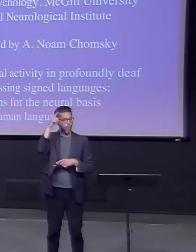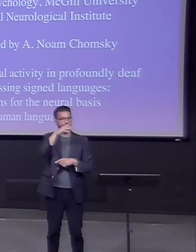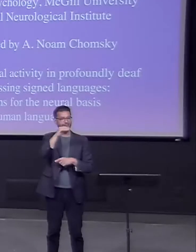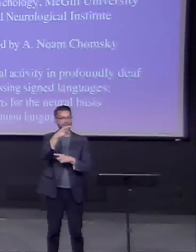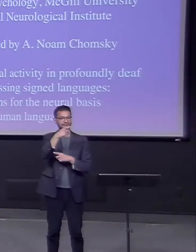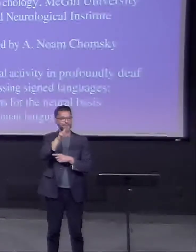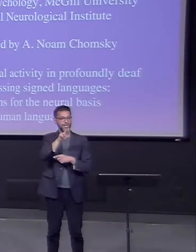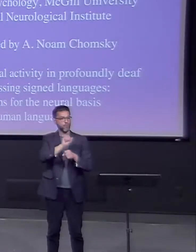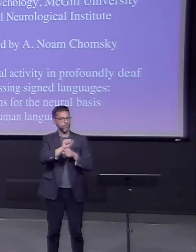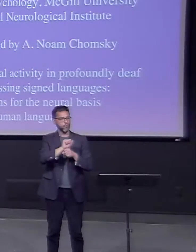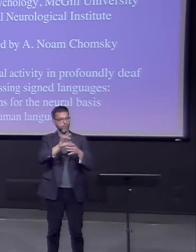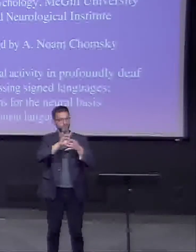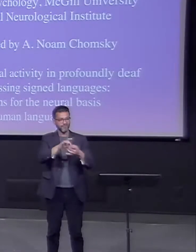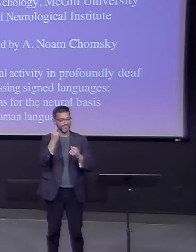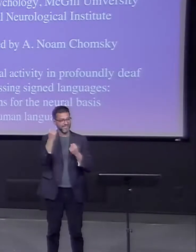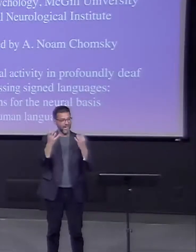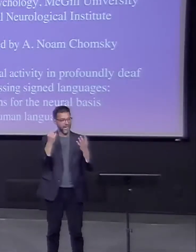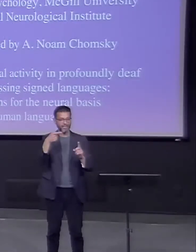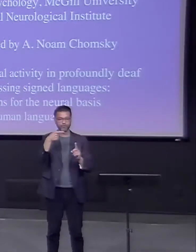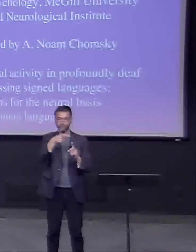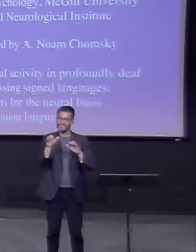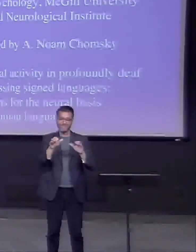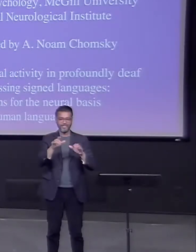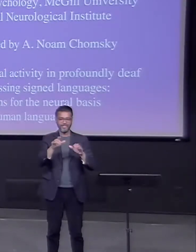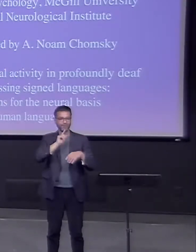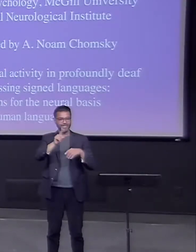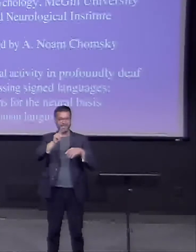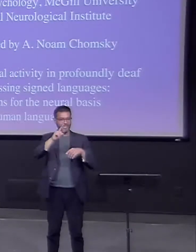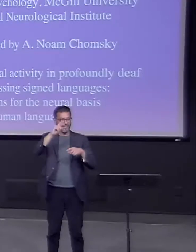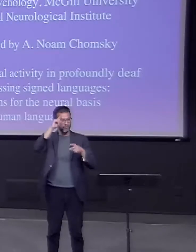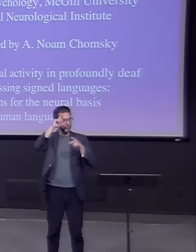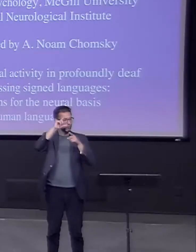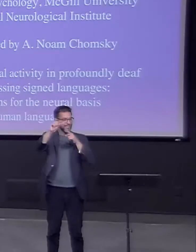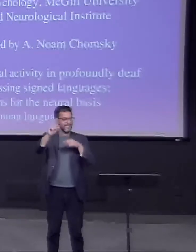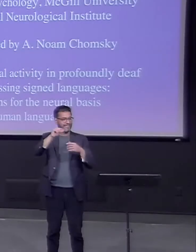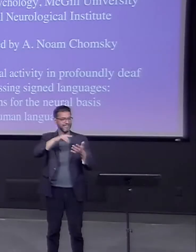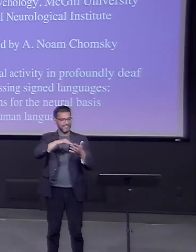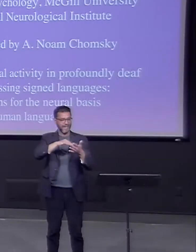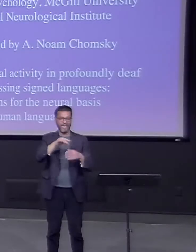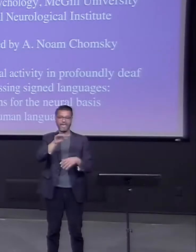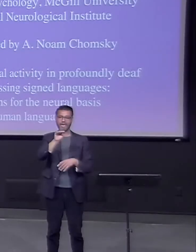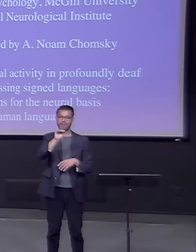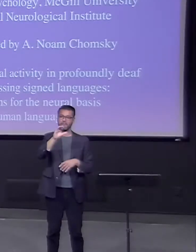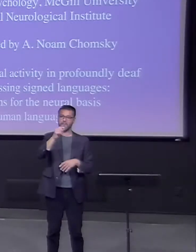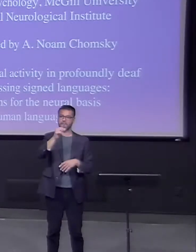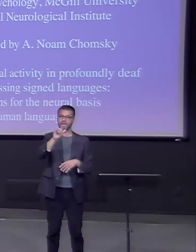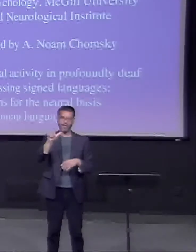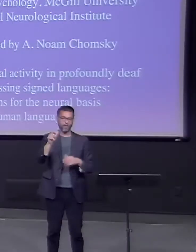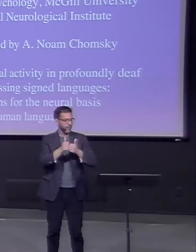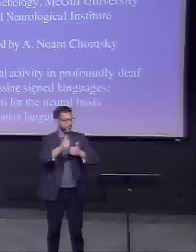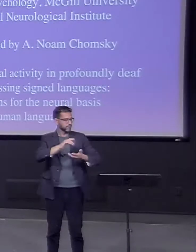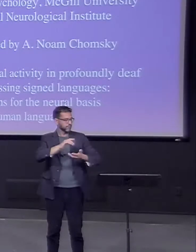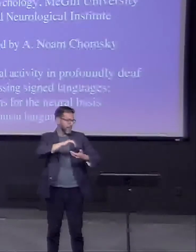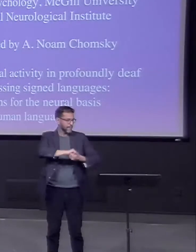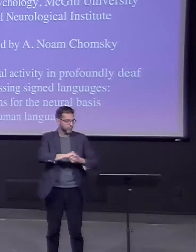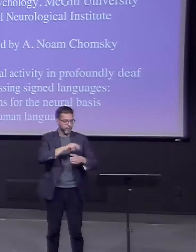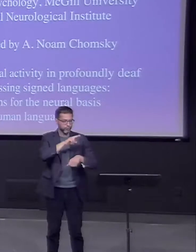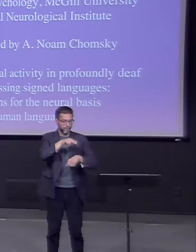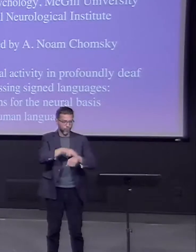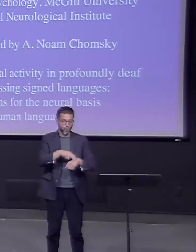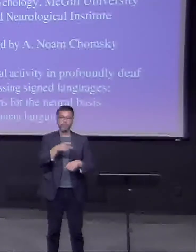language. She did an ingenious study at McGill in collaboration with Auditory and others,